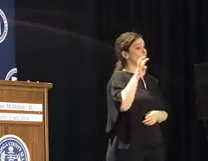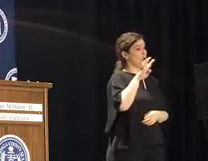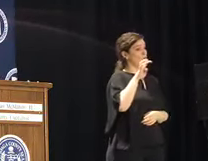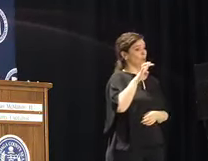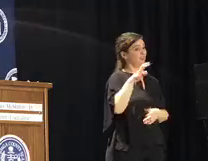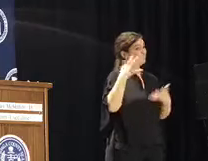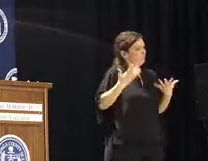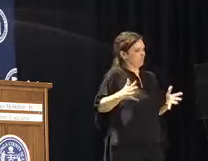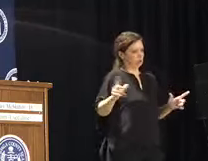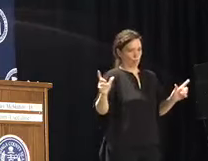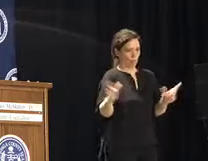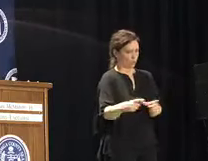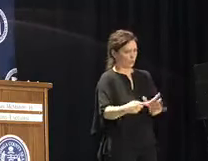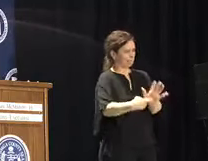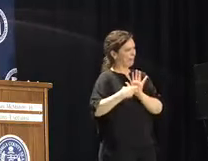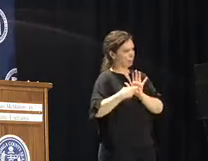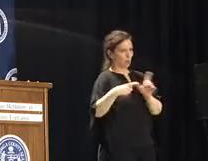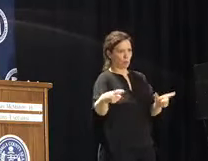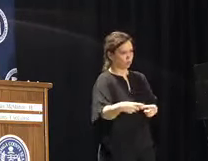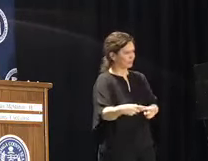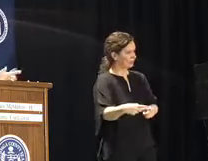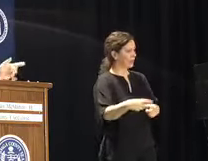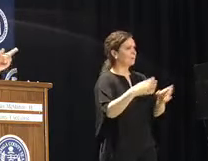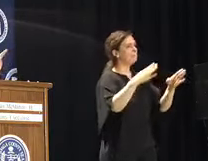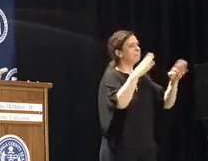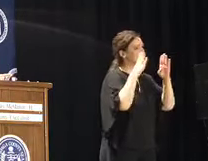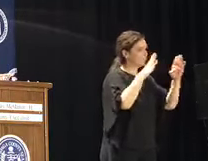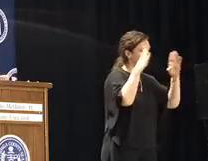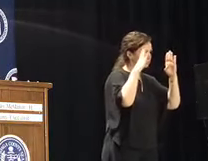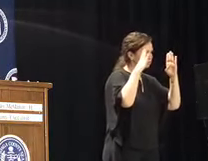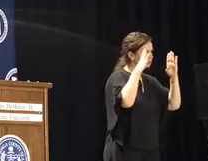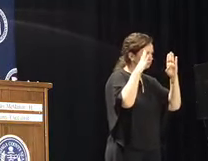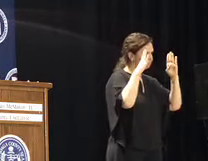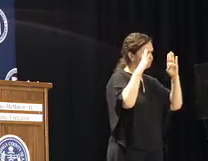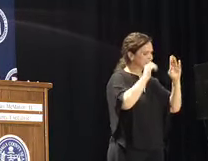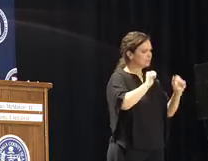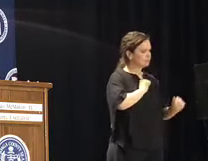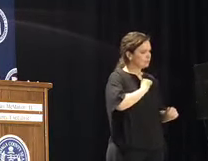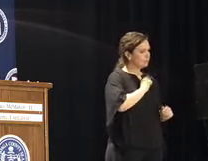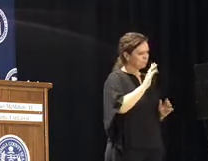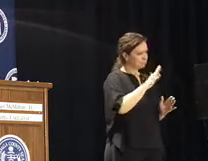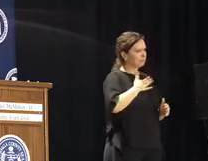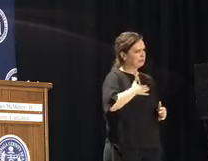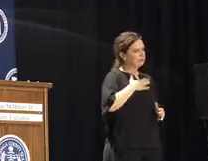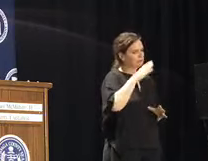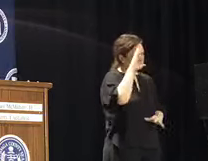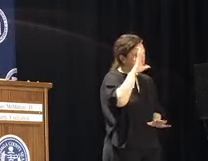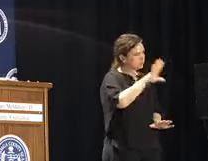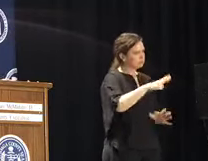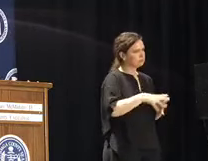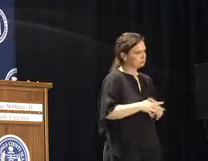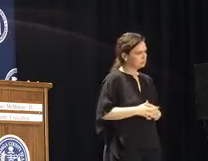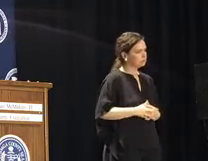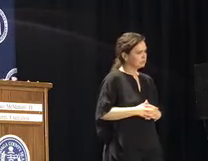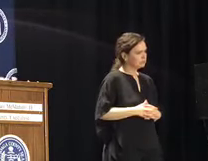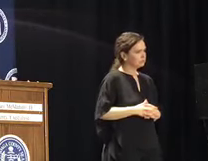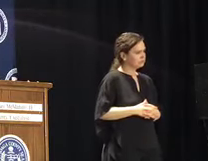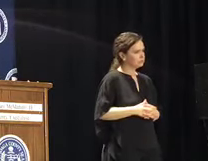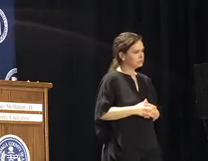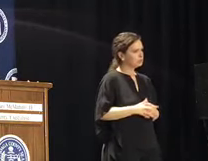going to start having people come off quarantine soon, so there's a lot in process. We are going to start seeing people who are